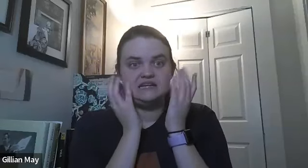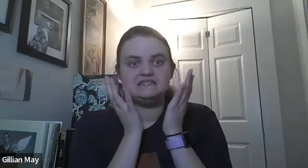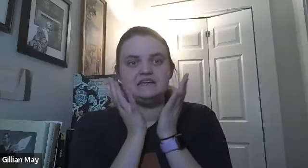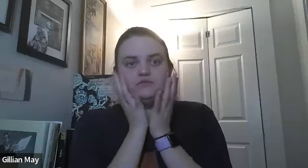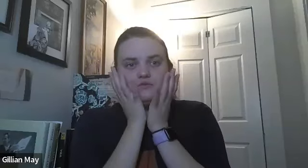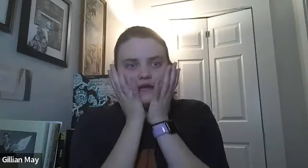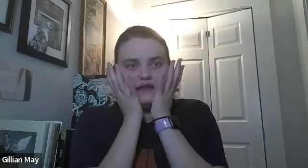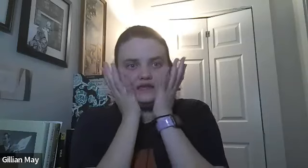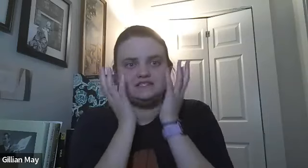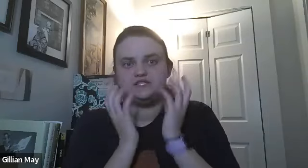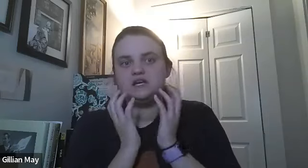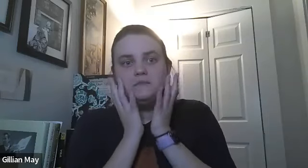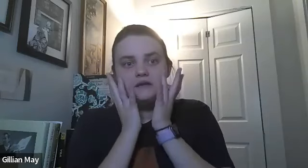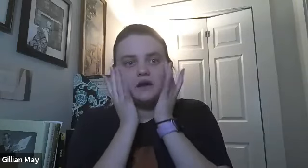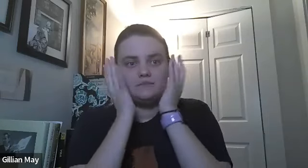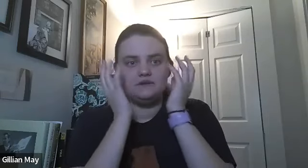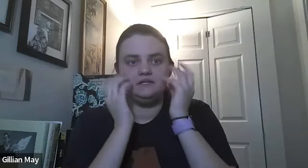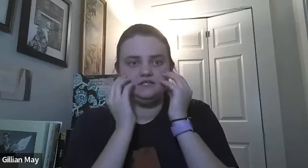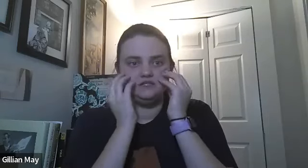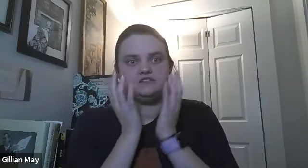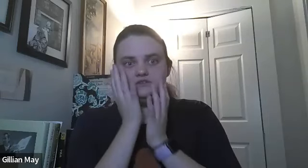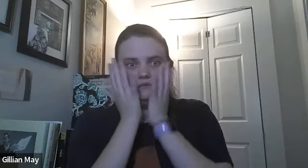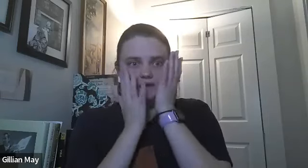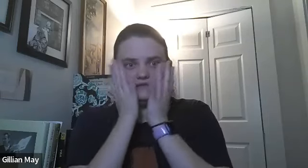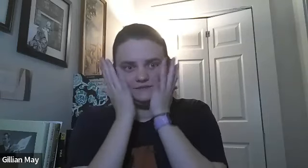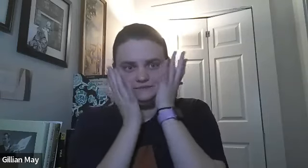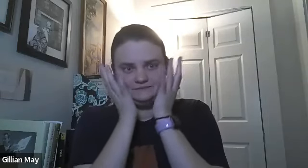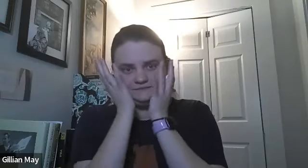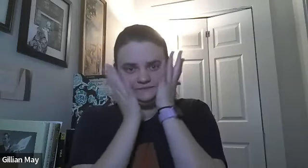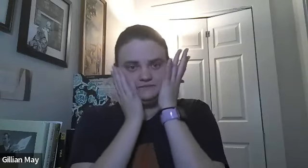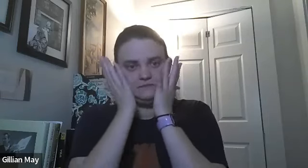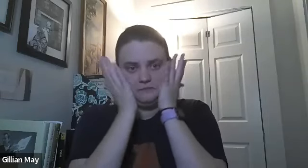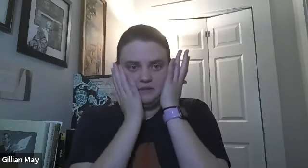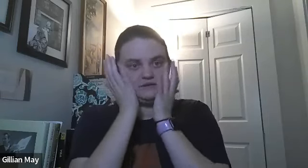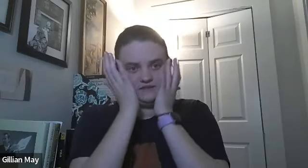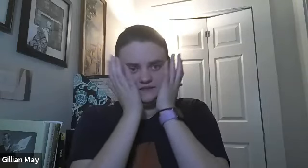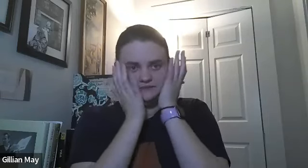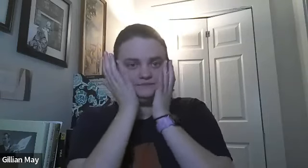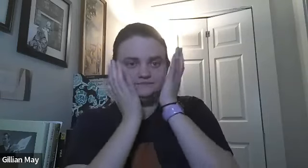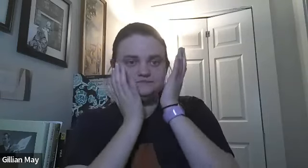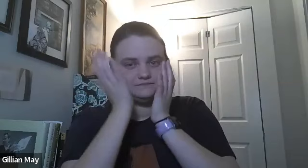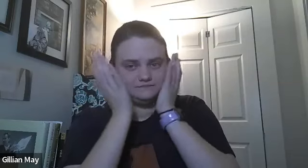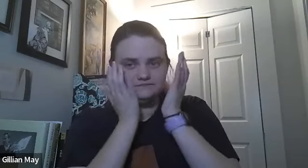It's like the redness is just coming up into your cheeks because you're embarrassed. Embarrassed.